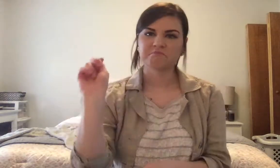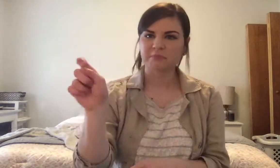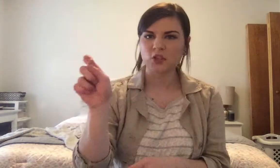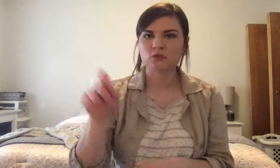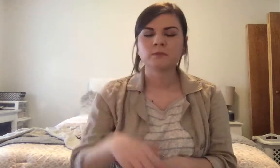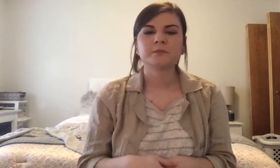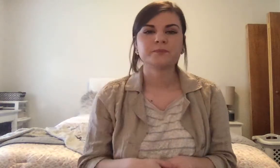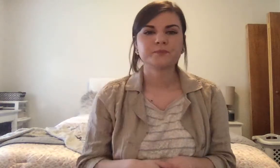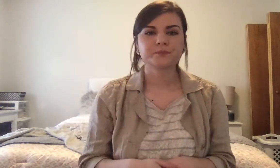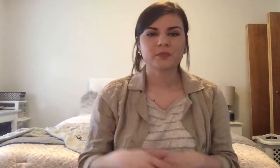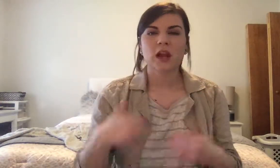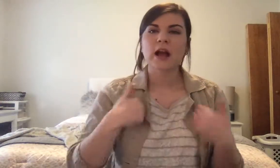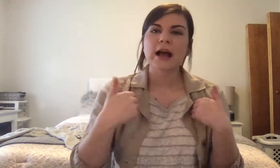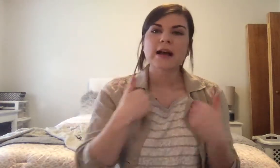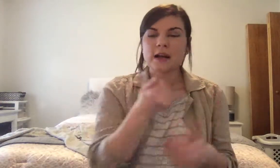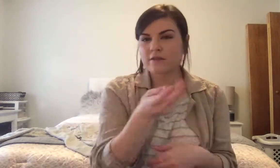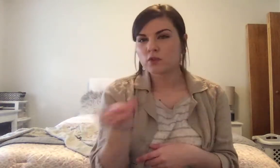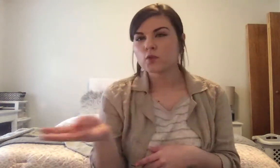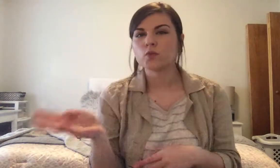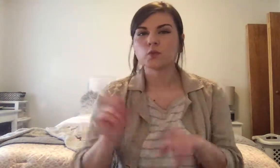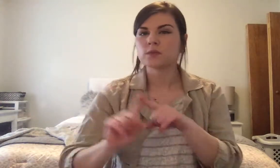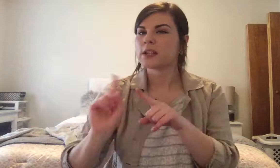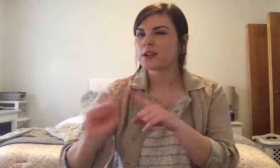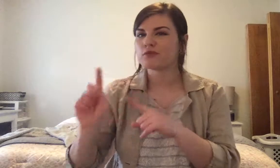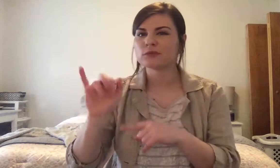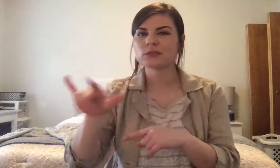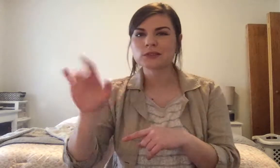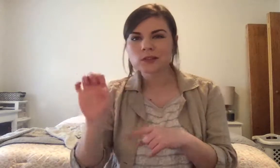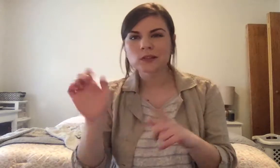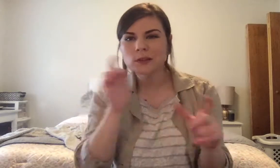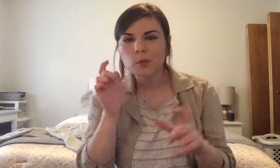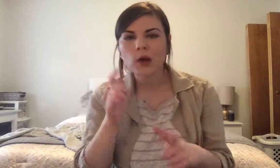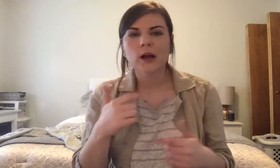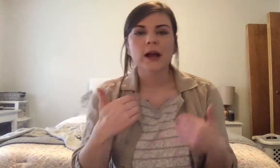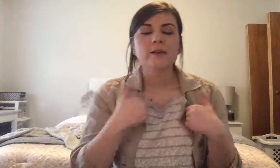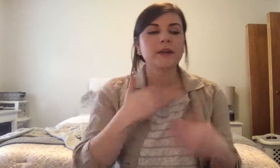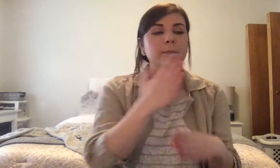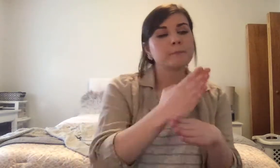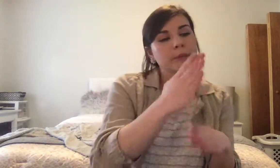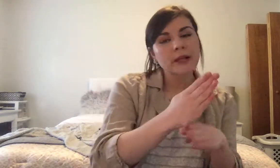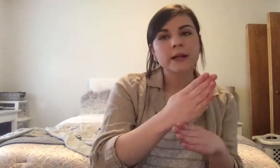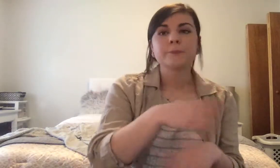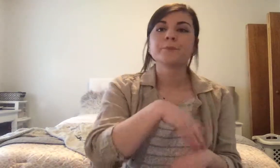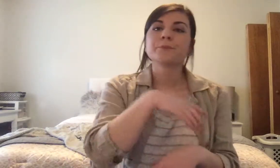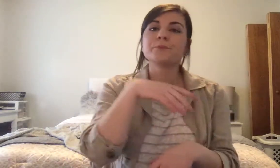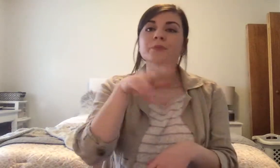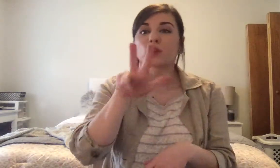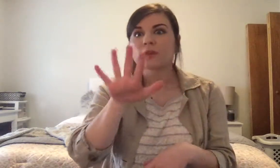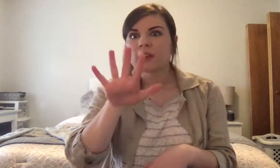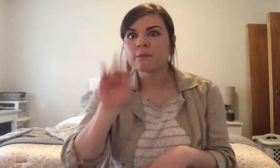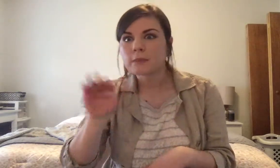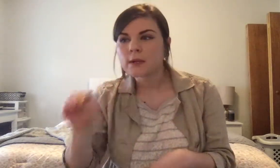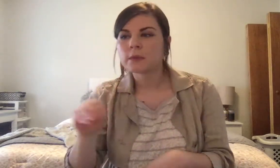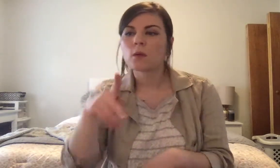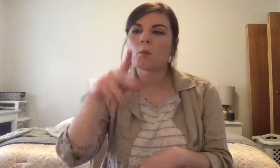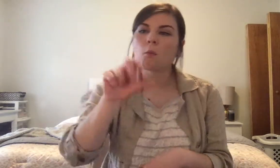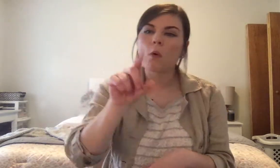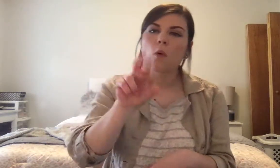few 35mm cameras, a medium format camera, and a Polaroid camera. And eventually I want to get